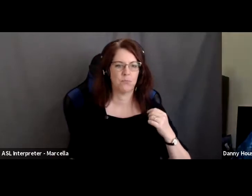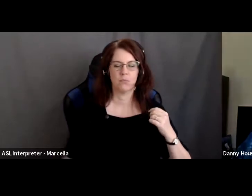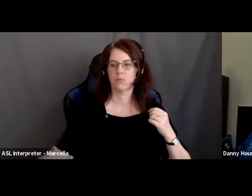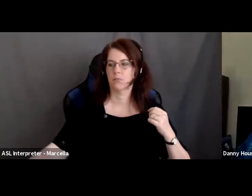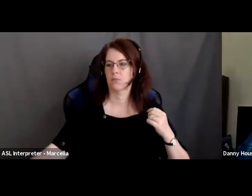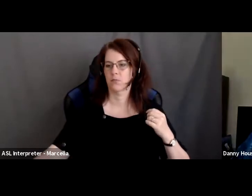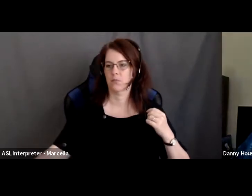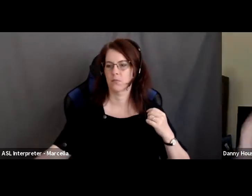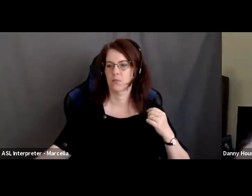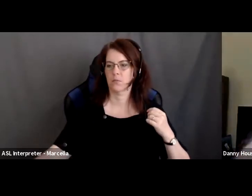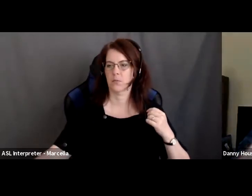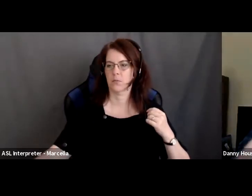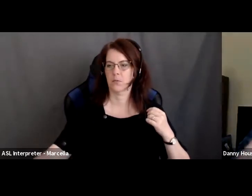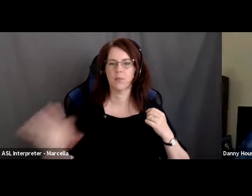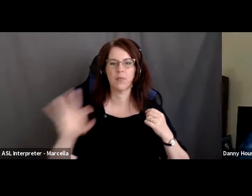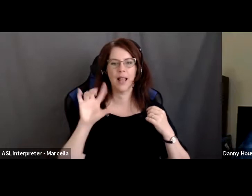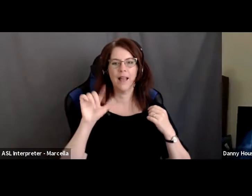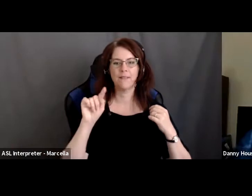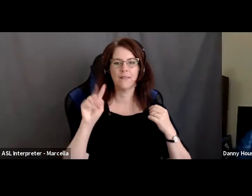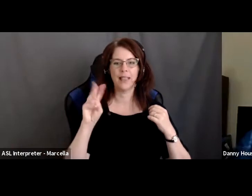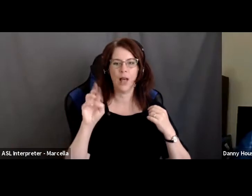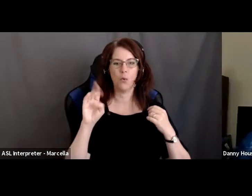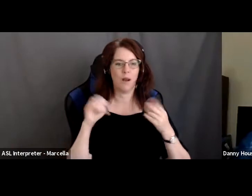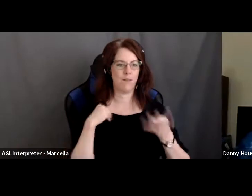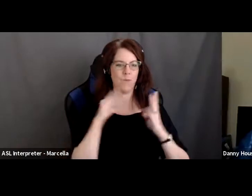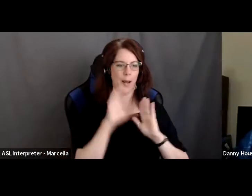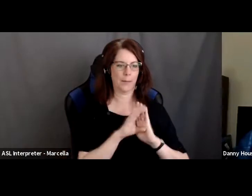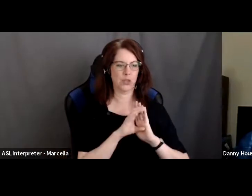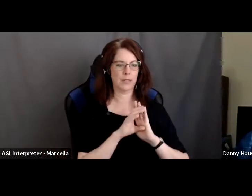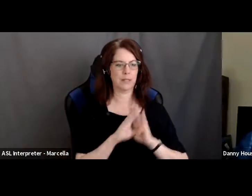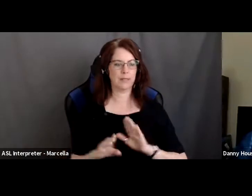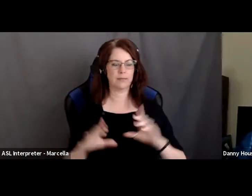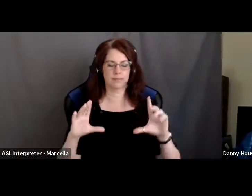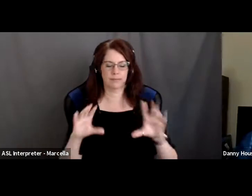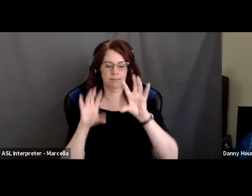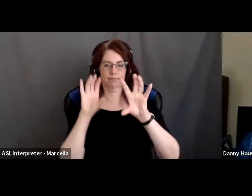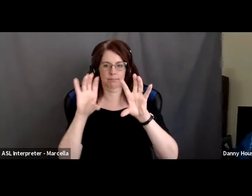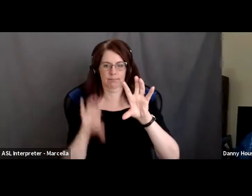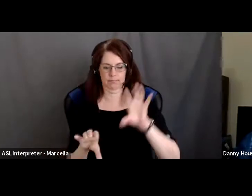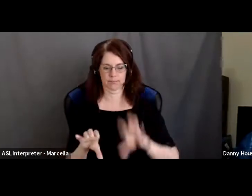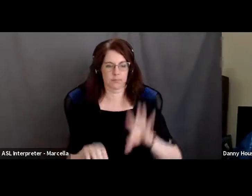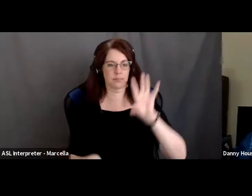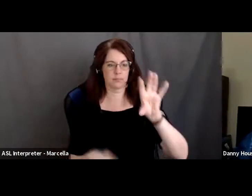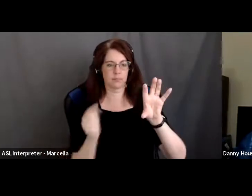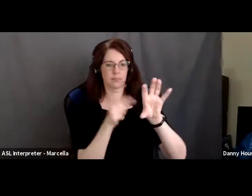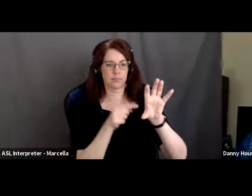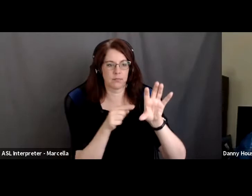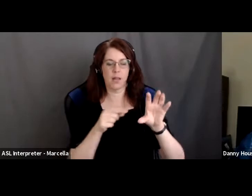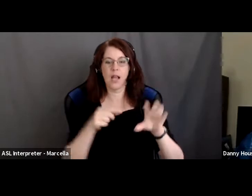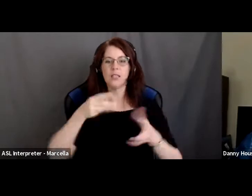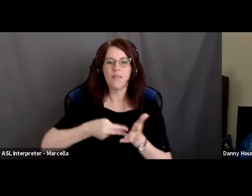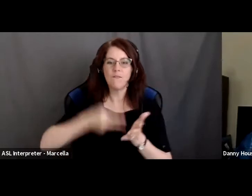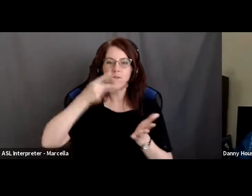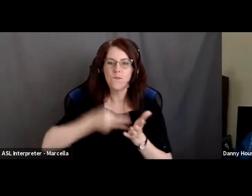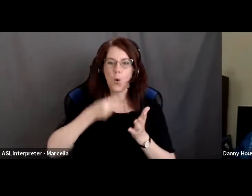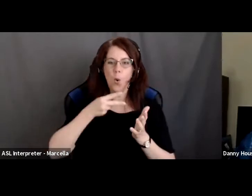So flatware, I'd have 4 images here on the screen. In the upper left-hand corner, we have an adjustable fork. So